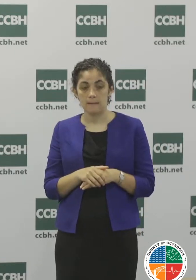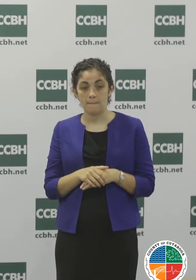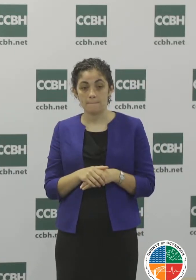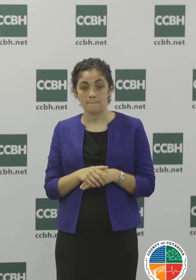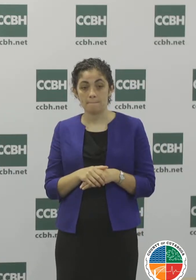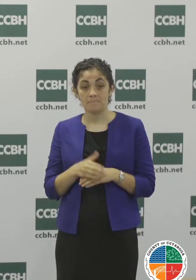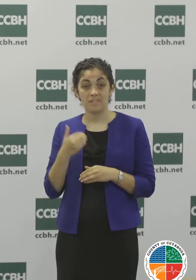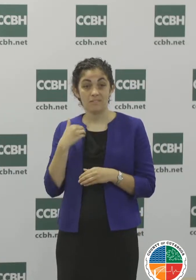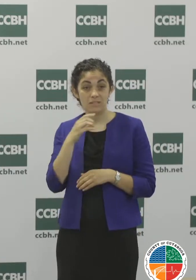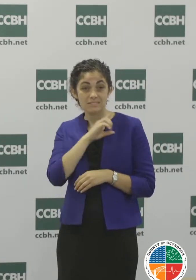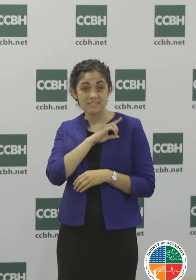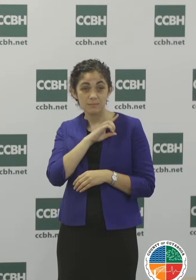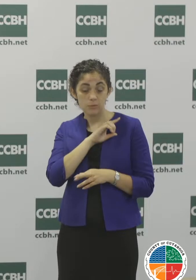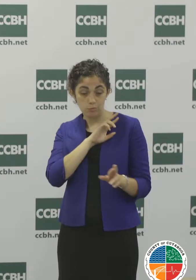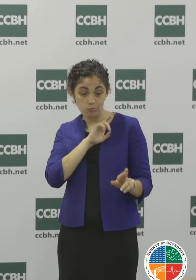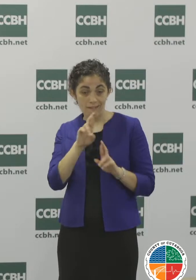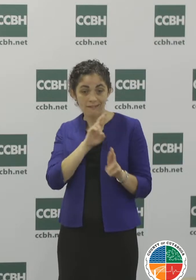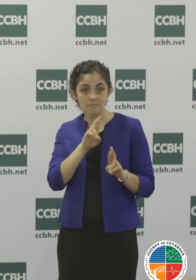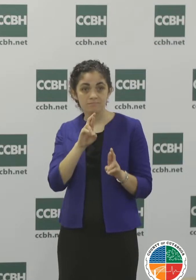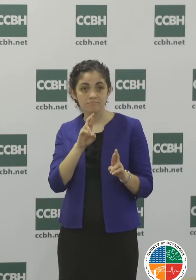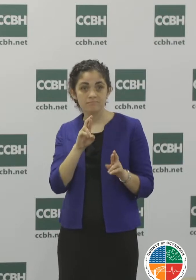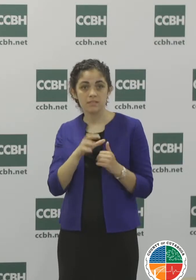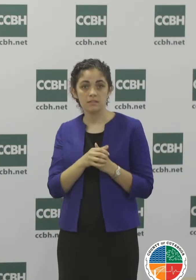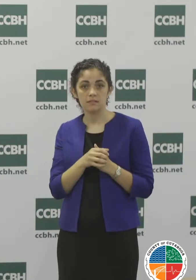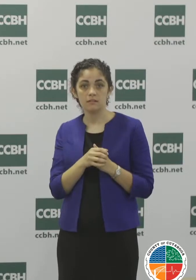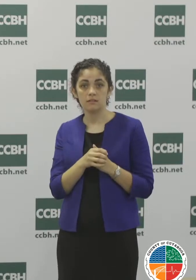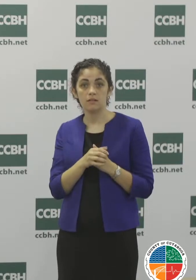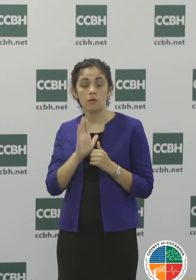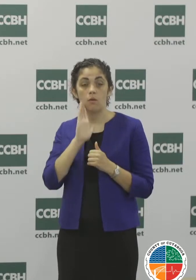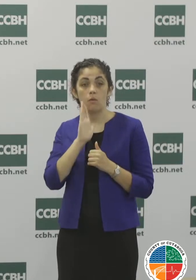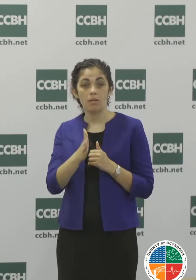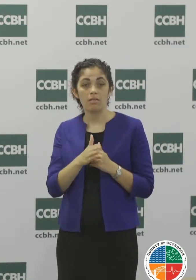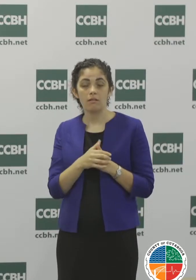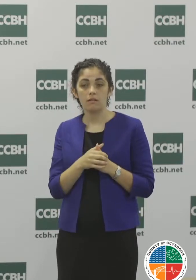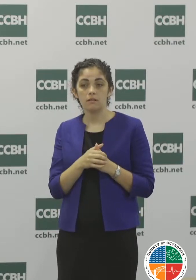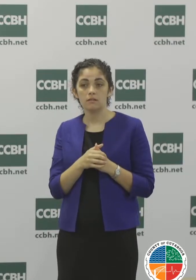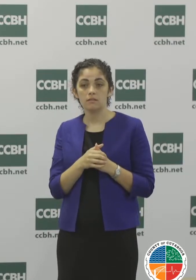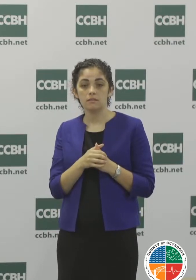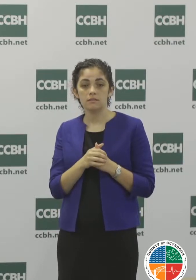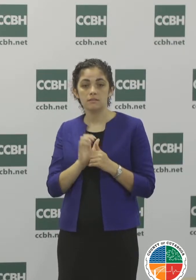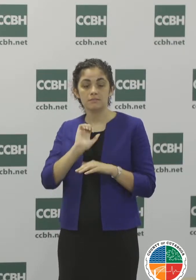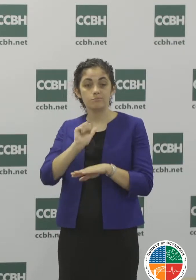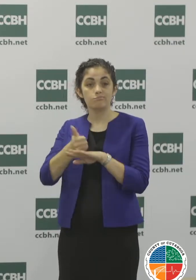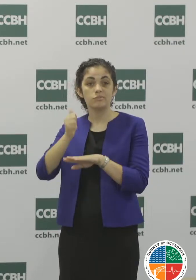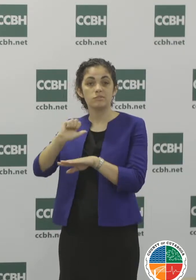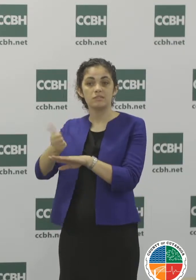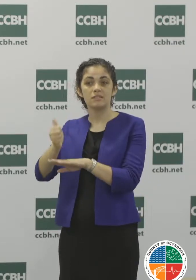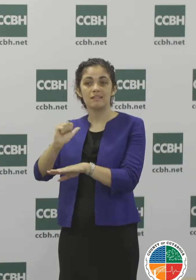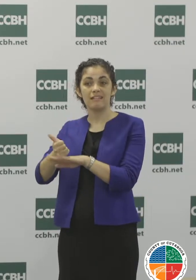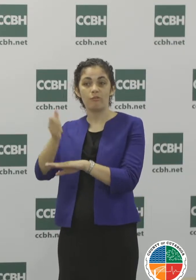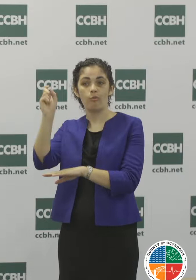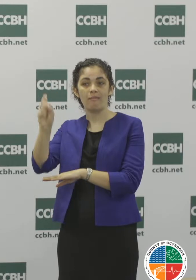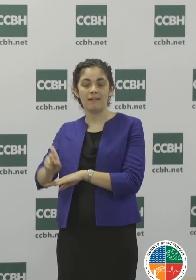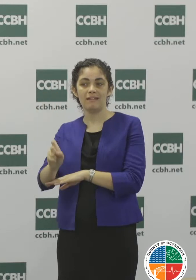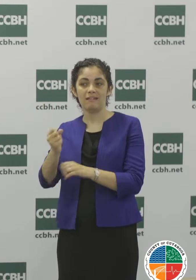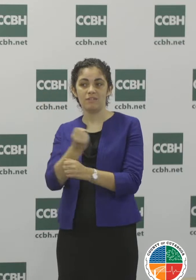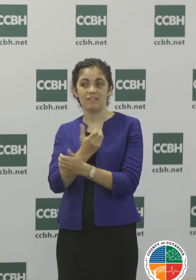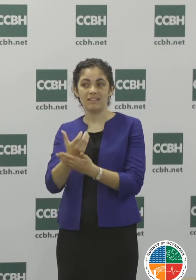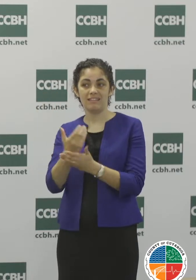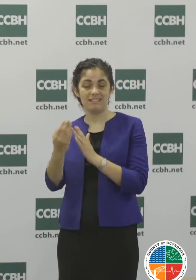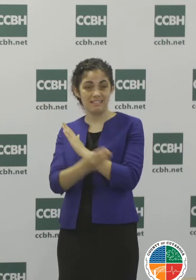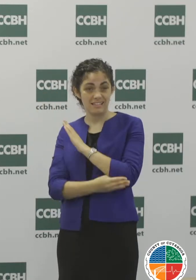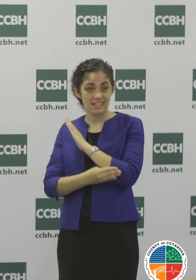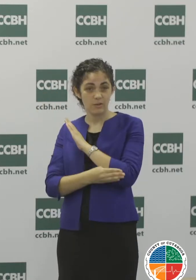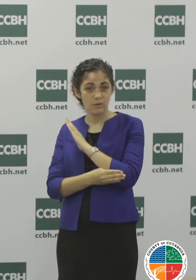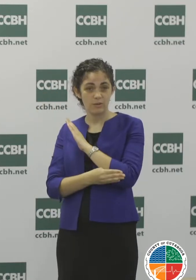the deputies ready to go, and they will be positioned in places that are needed. The